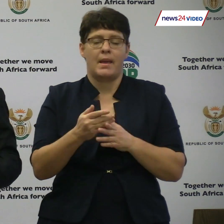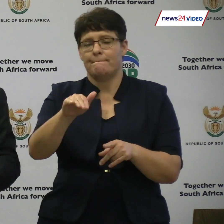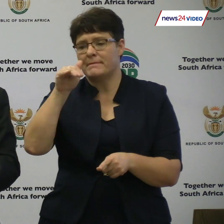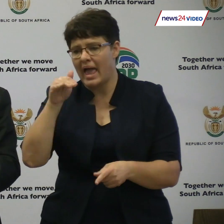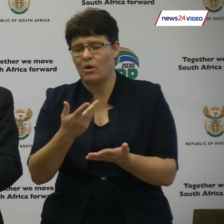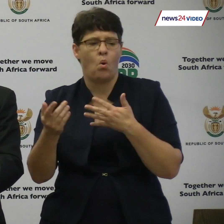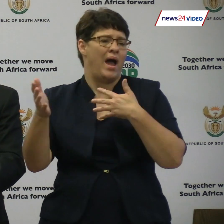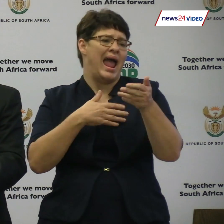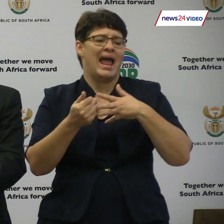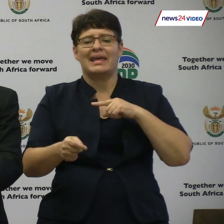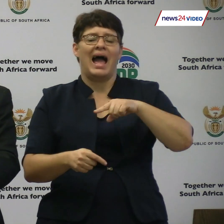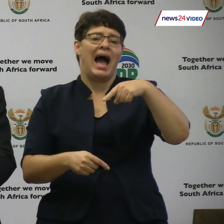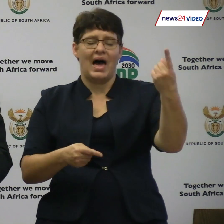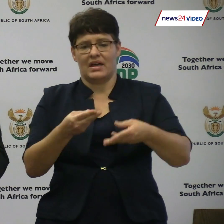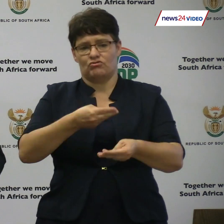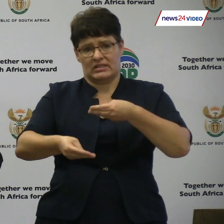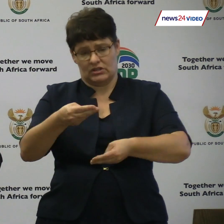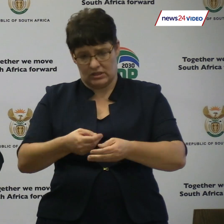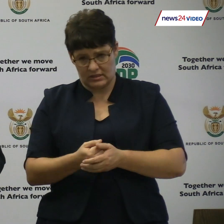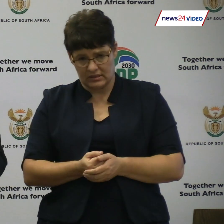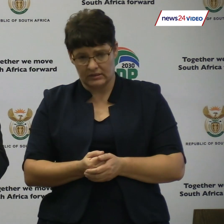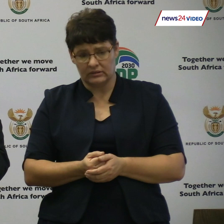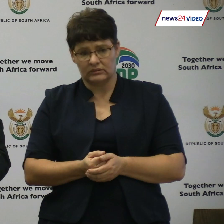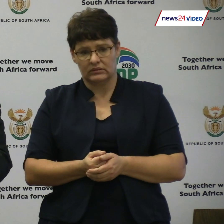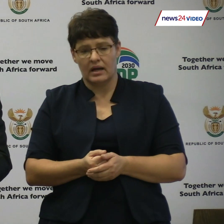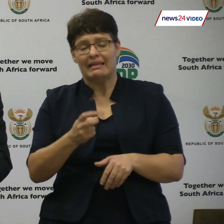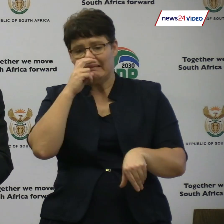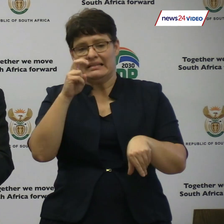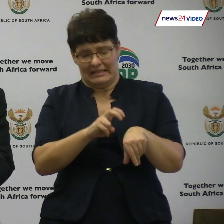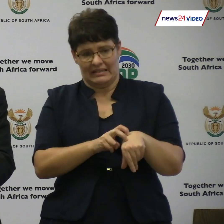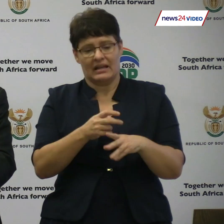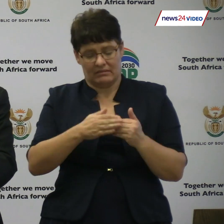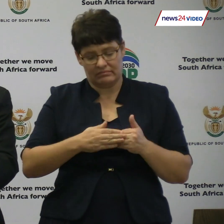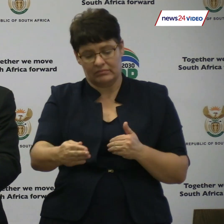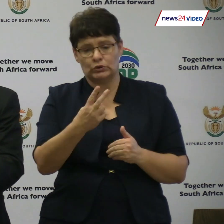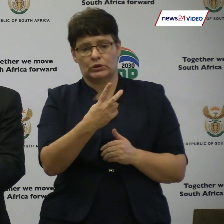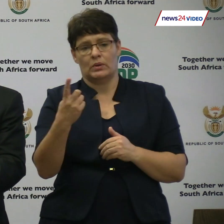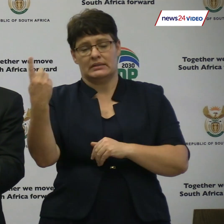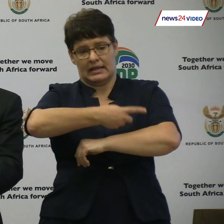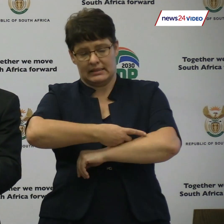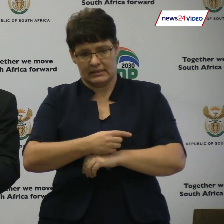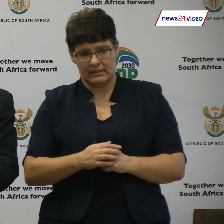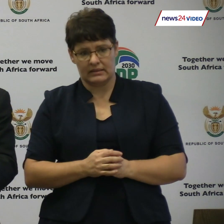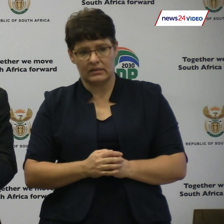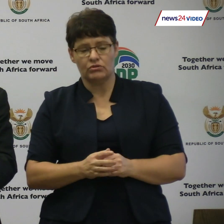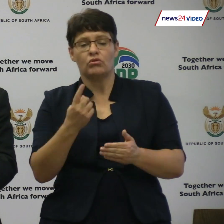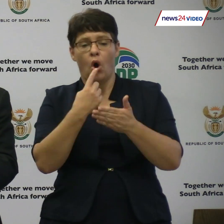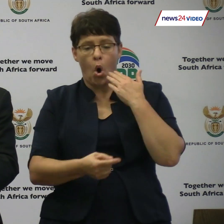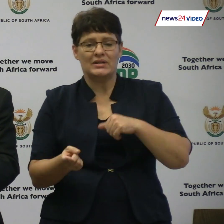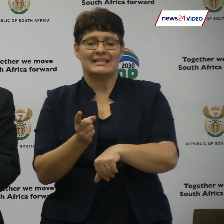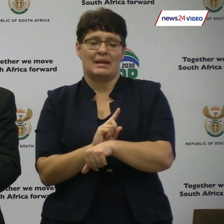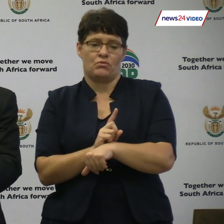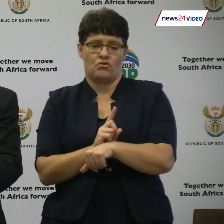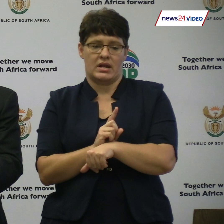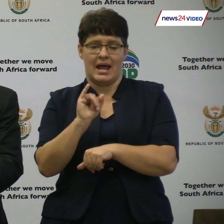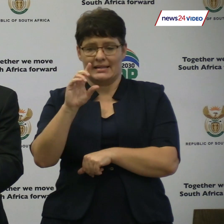bank or any other transaction that is essential during these 21 days. So it's only a temporary